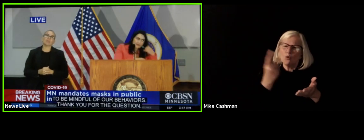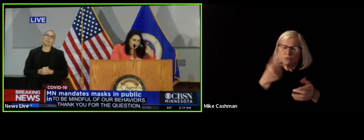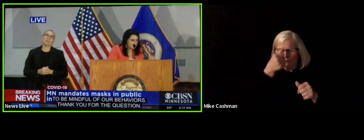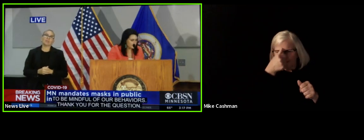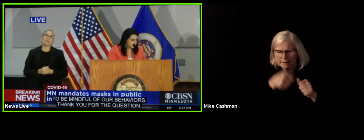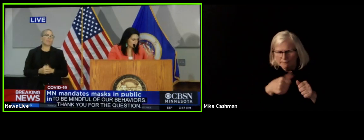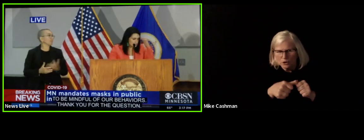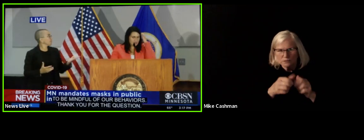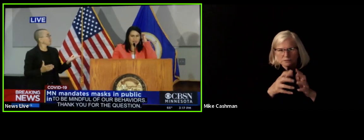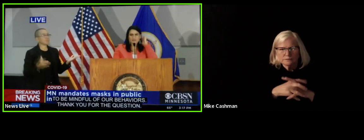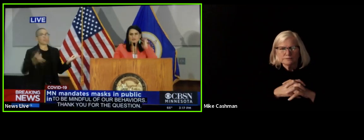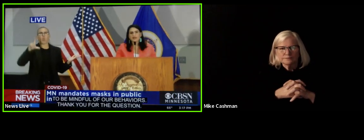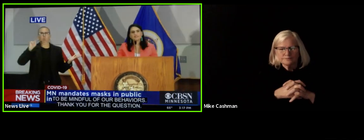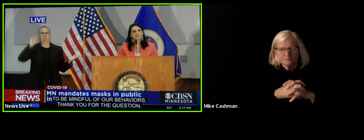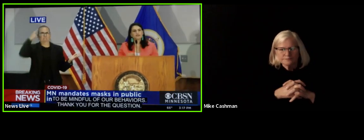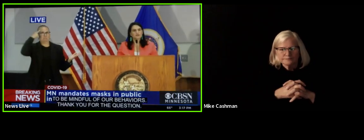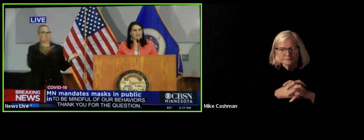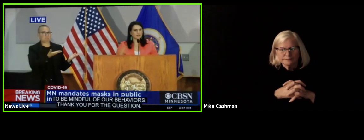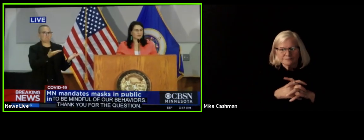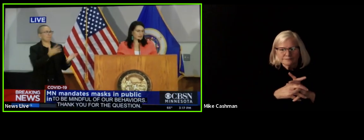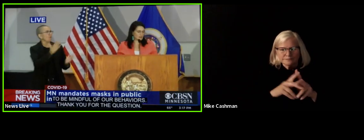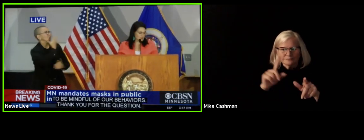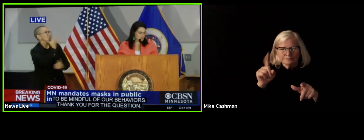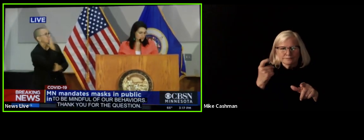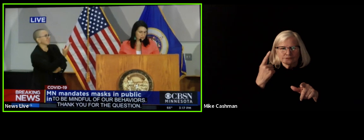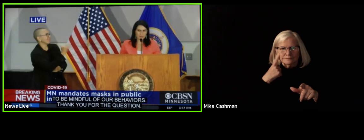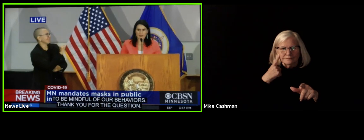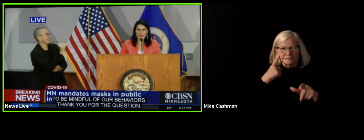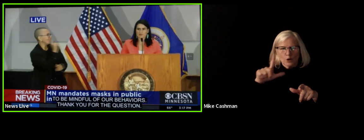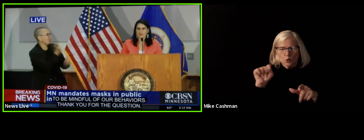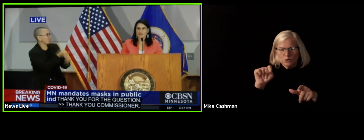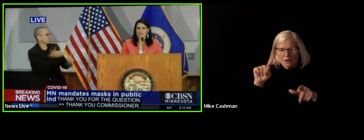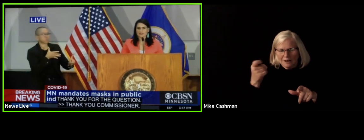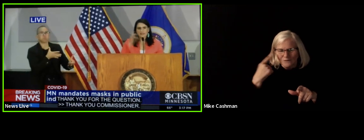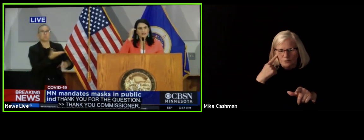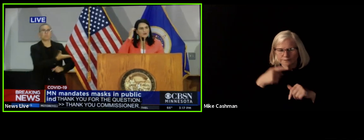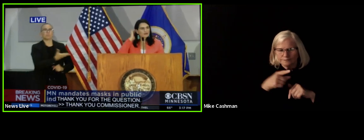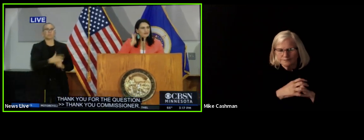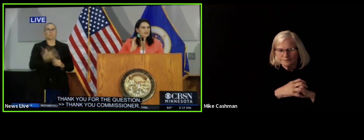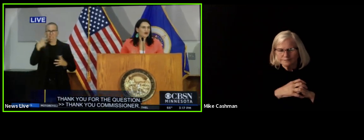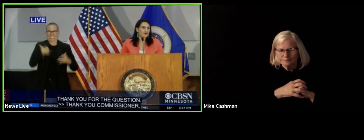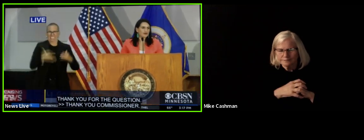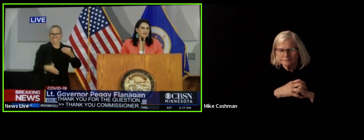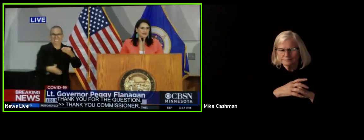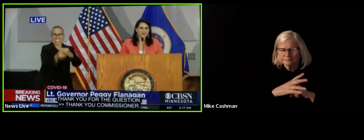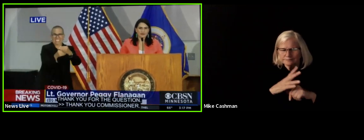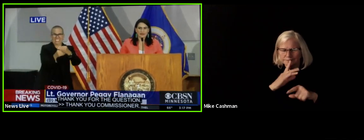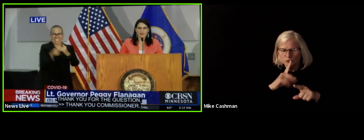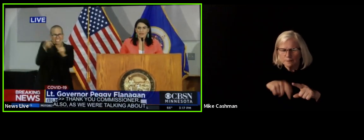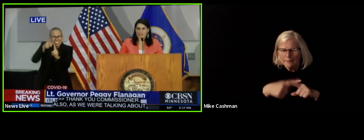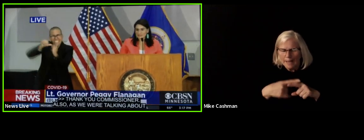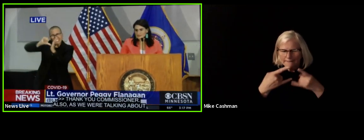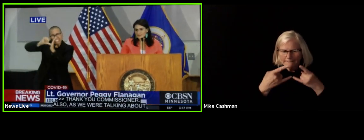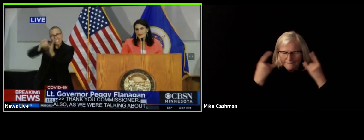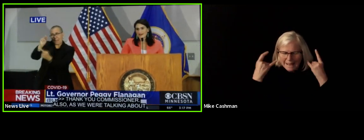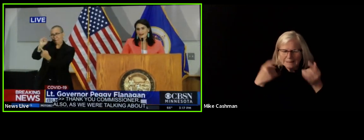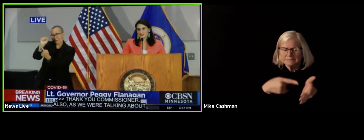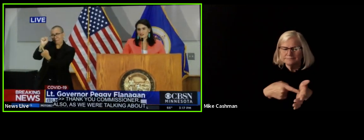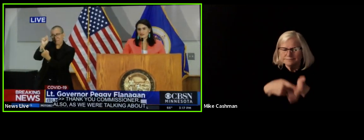Thank you, Commissioner. So I just also wanted, as we're talking about the mask mandate, just put out a call to